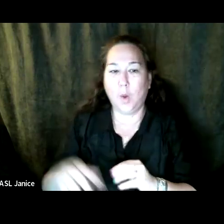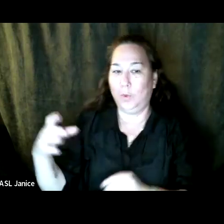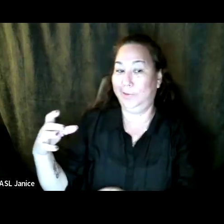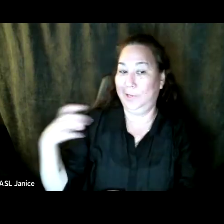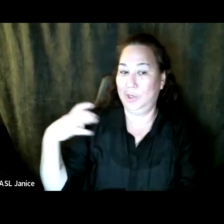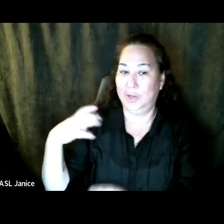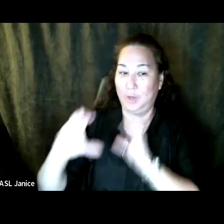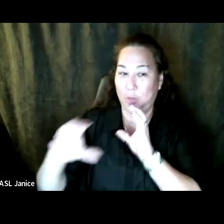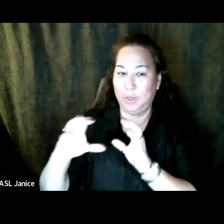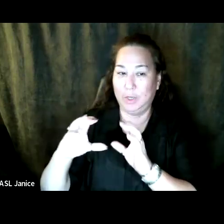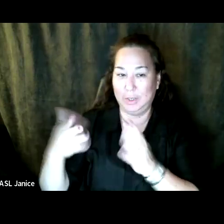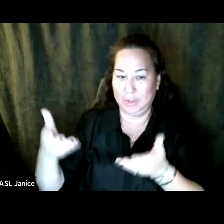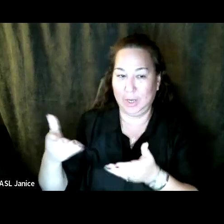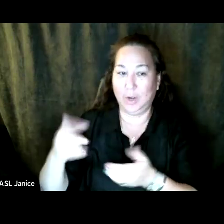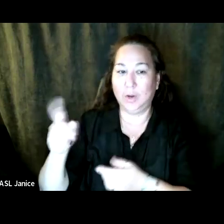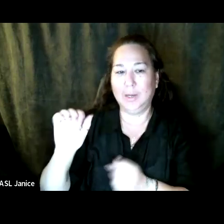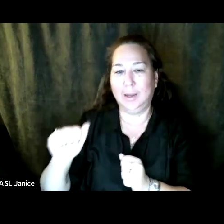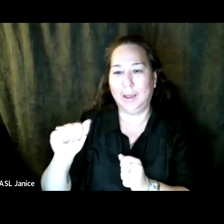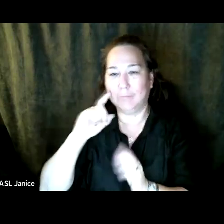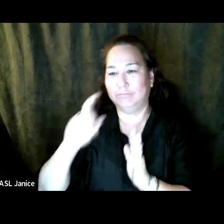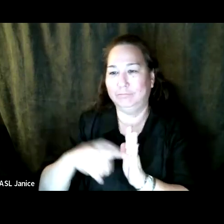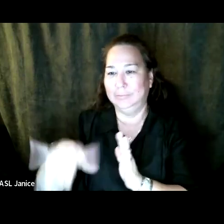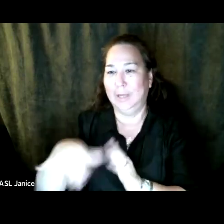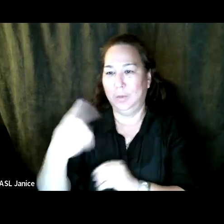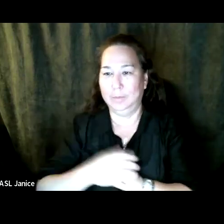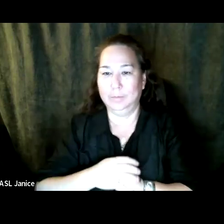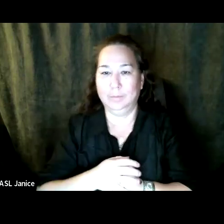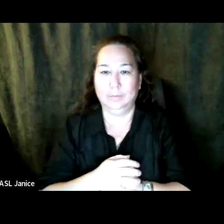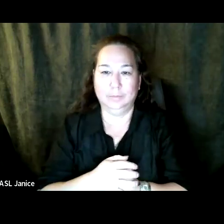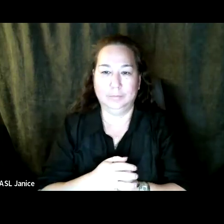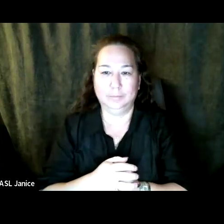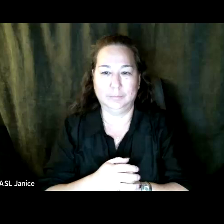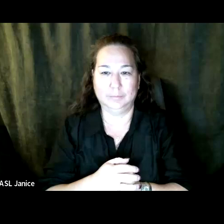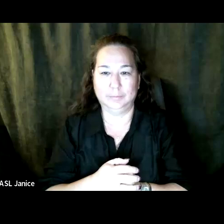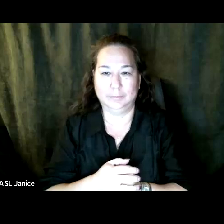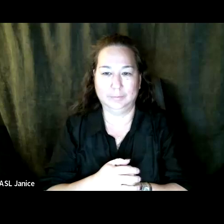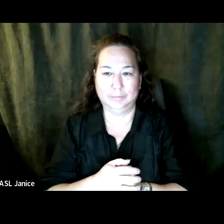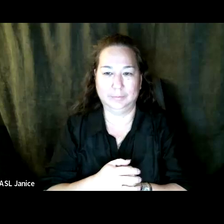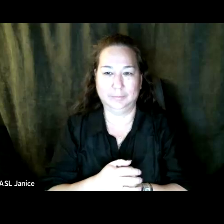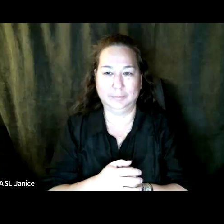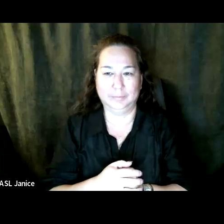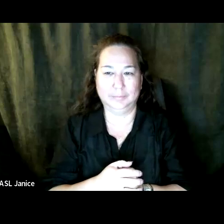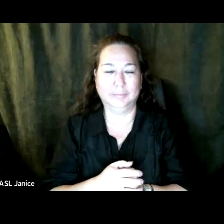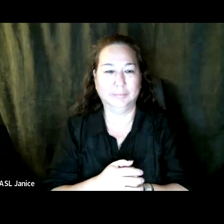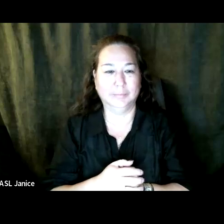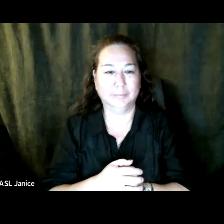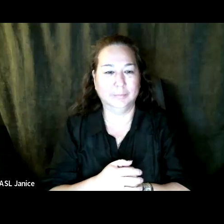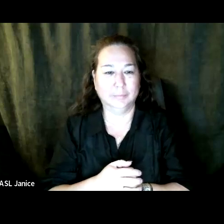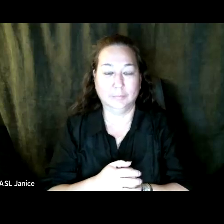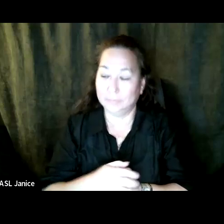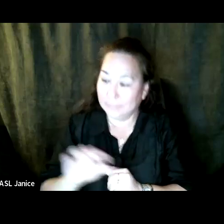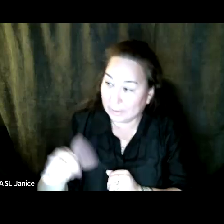and add it to everybody. Great. Okay, thank you. Did you have any questions, Omar, before we move